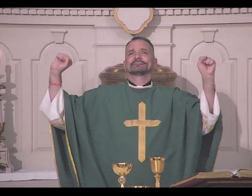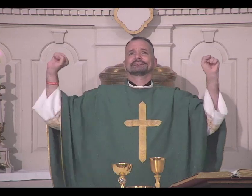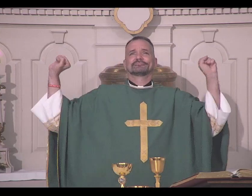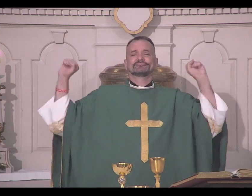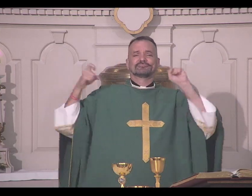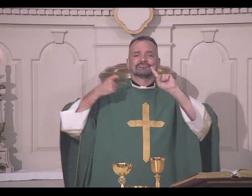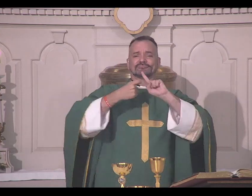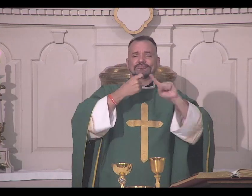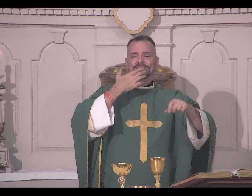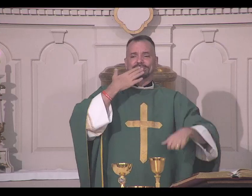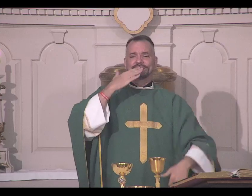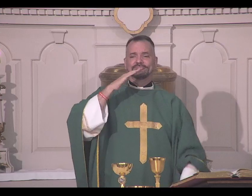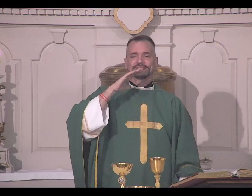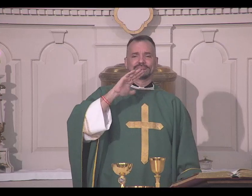evil.